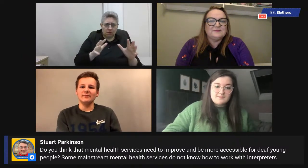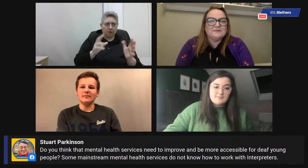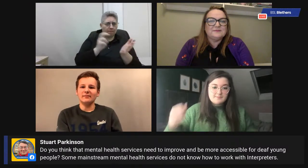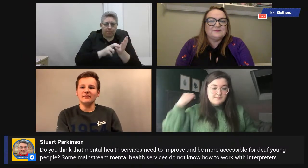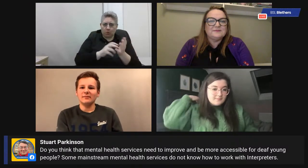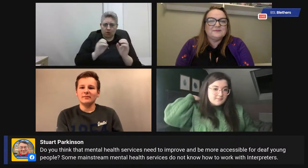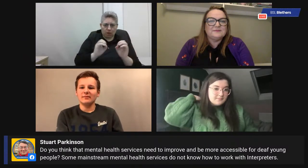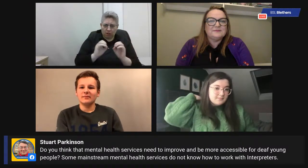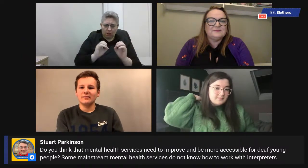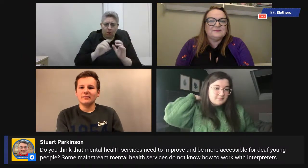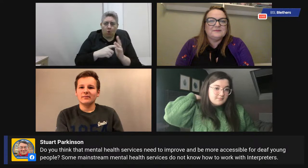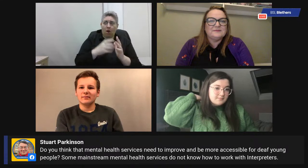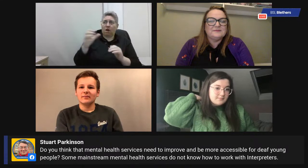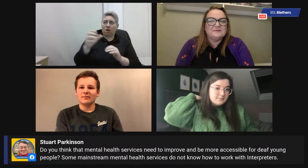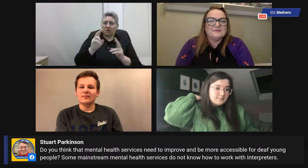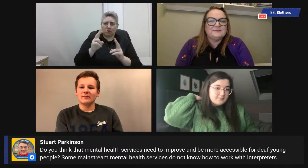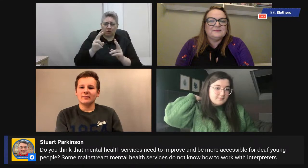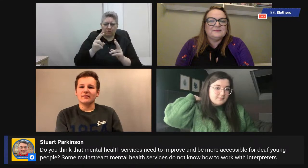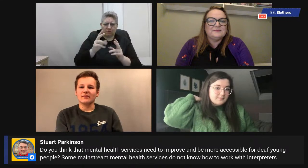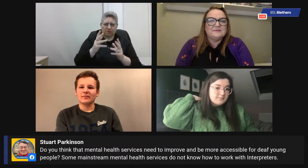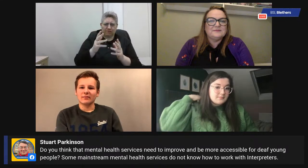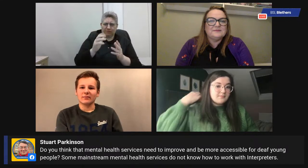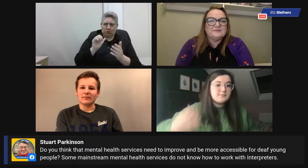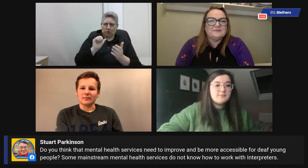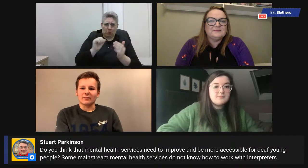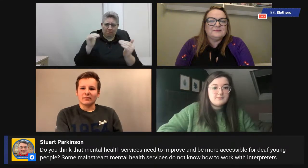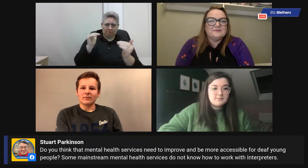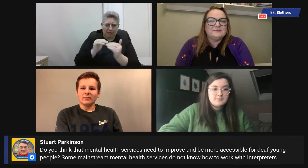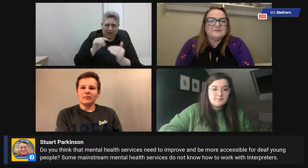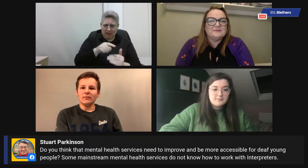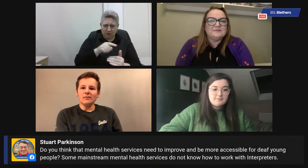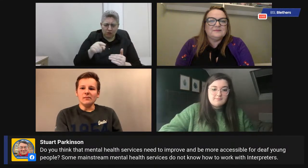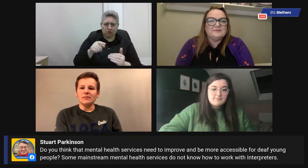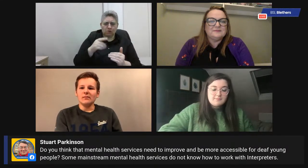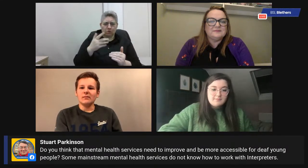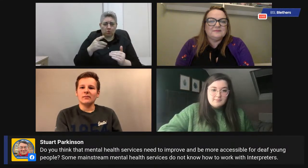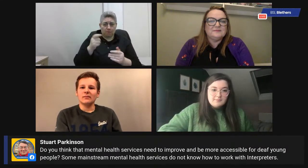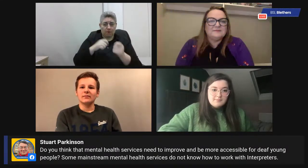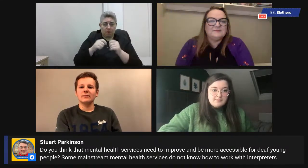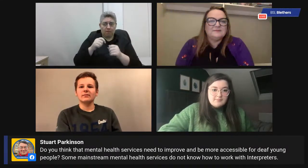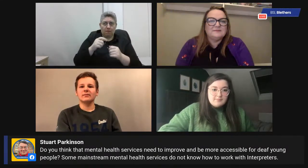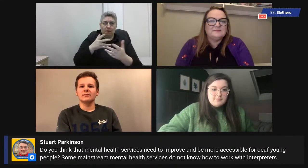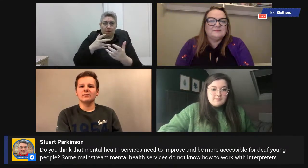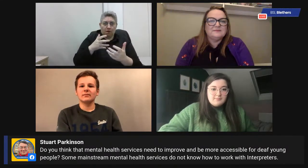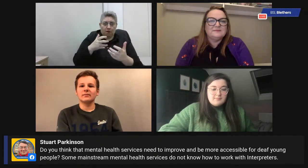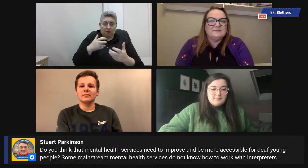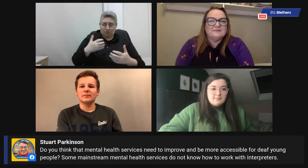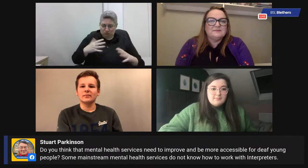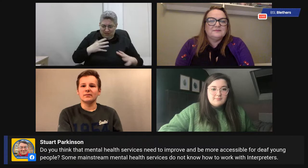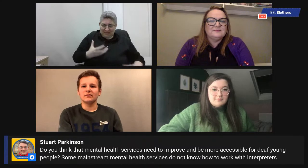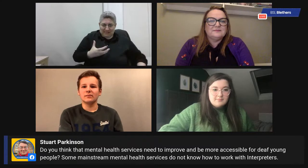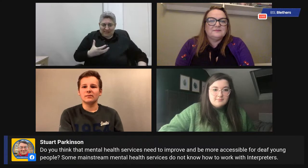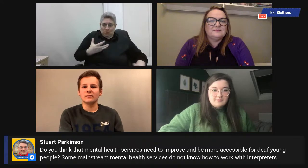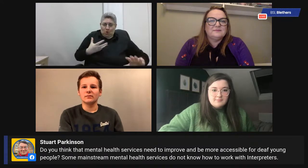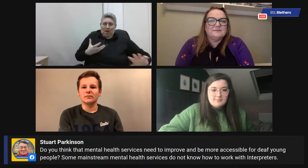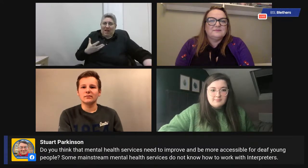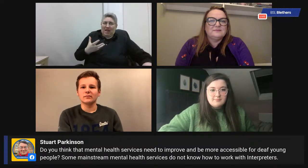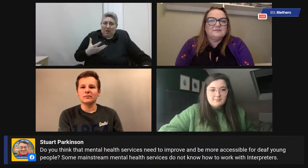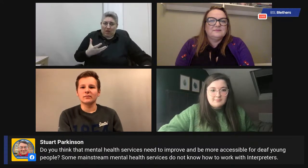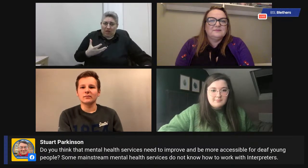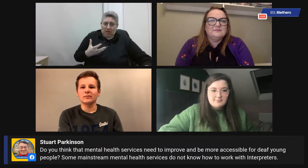health services do not know how to work with interpreters. So we've talked about this kind of interpreters